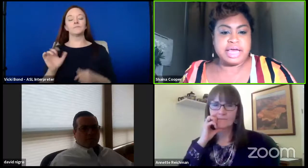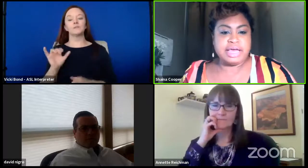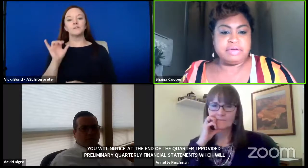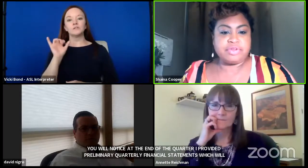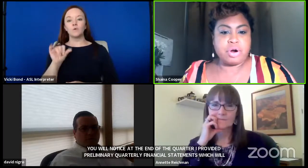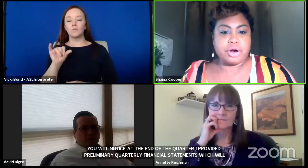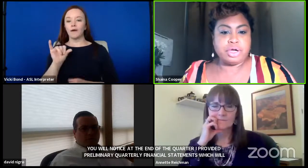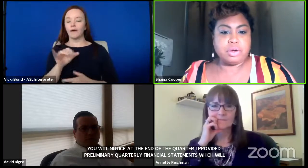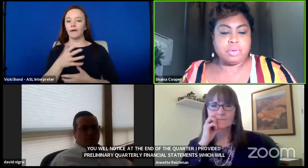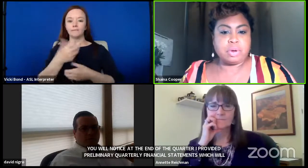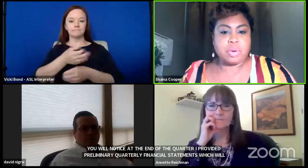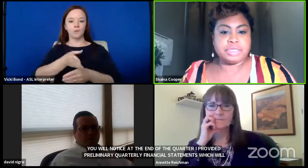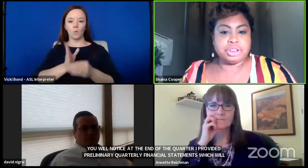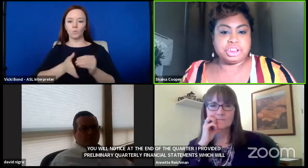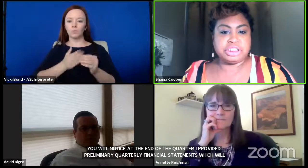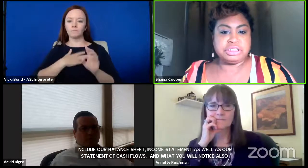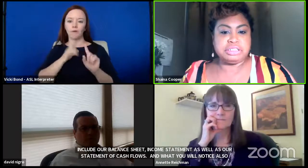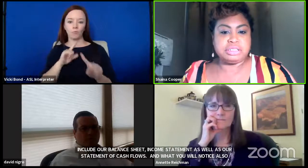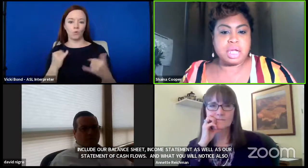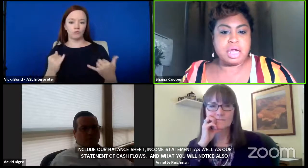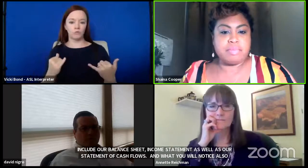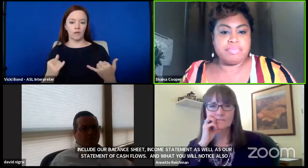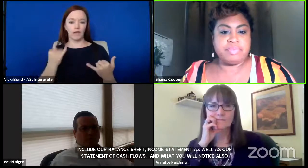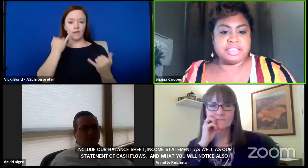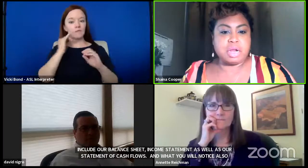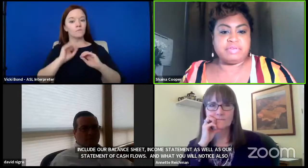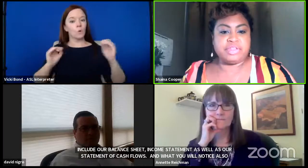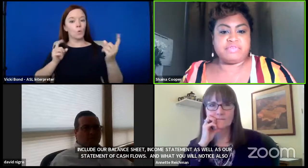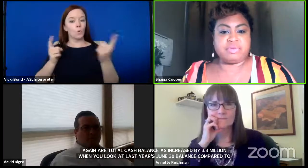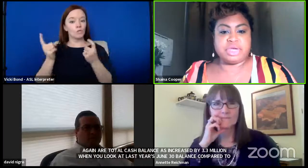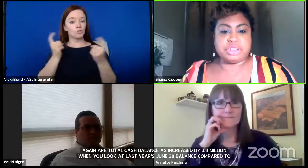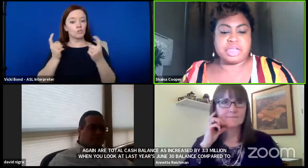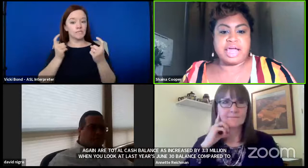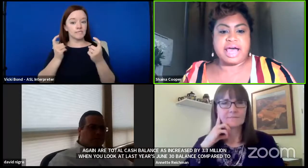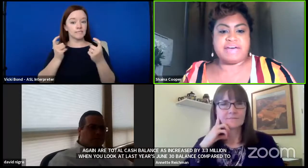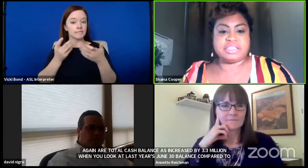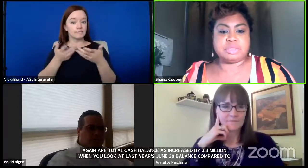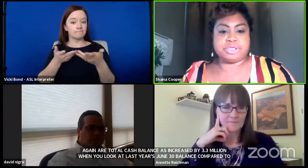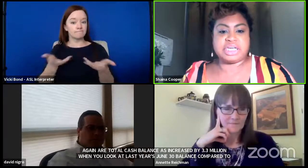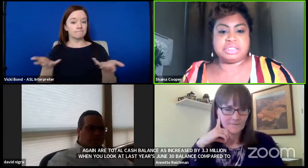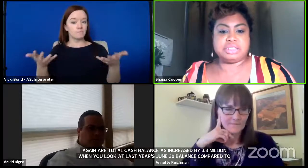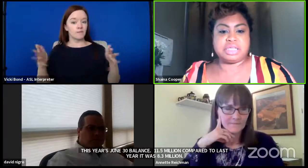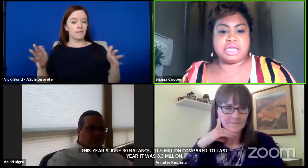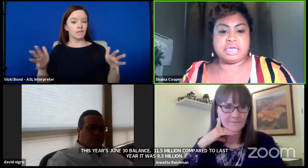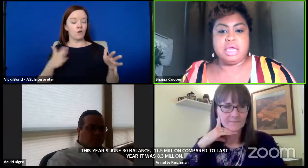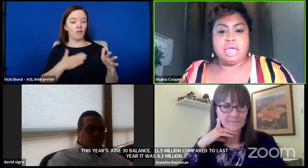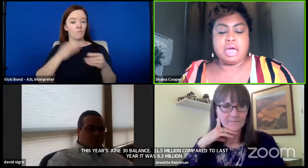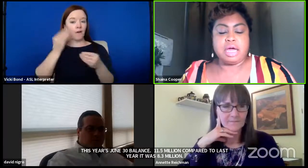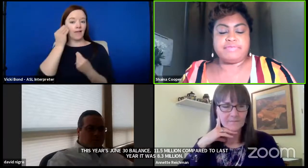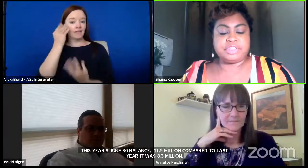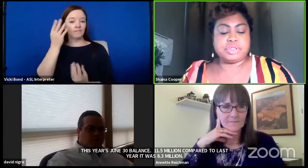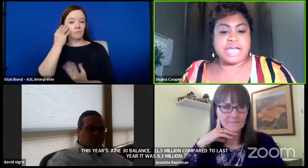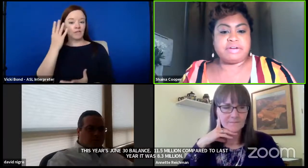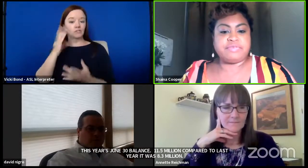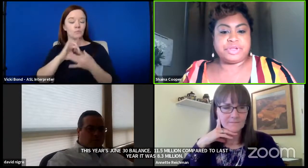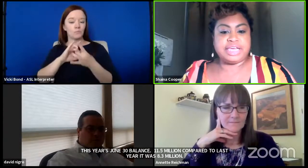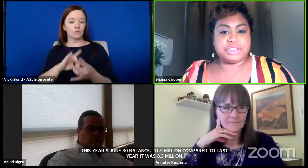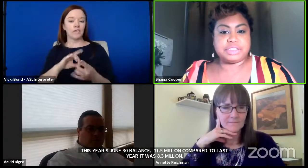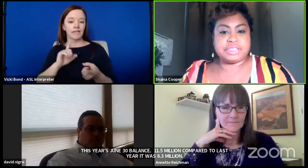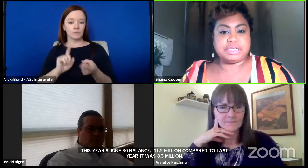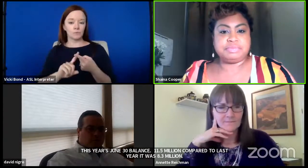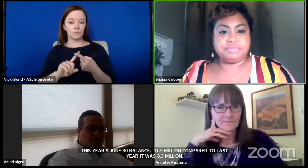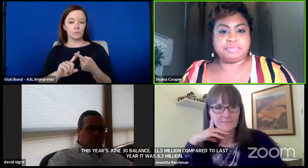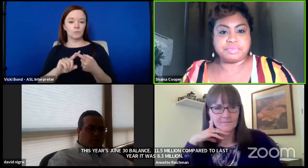report today. If there are no questions, that's all of the information that I have as it pertains to the fiscal data for